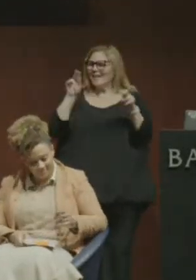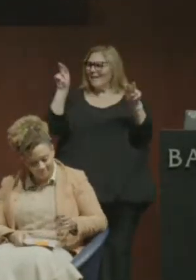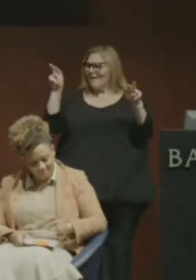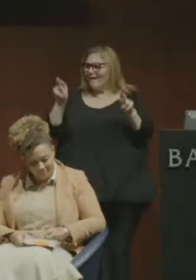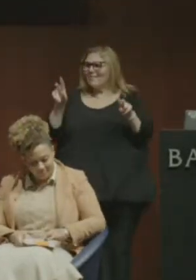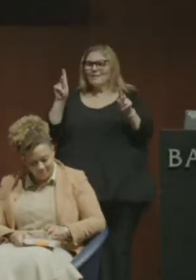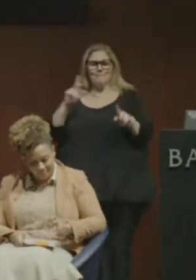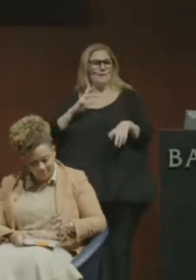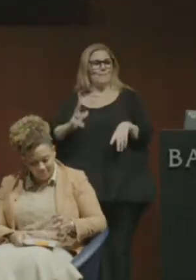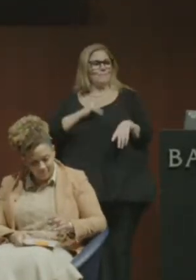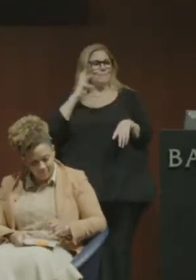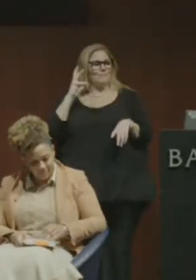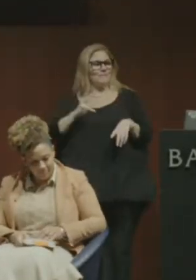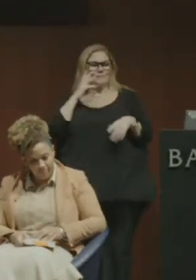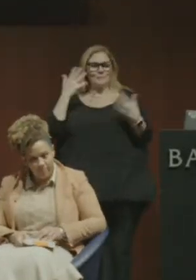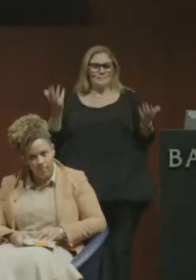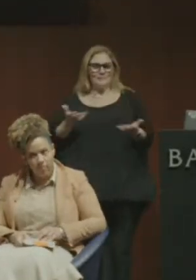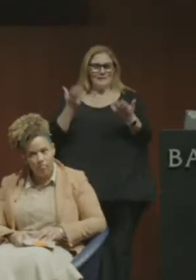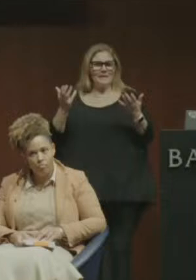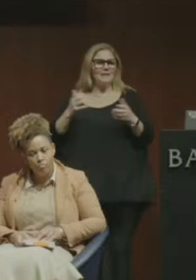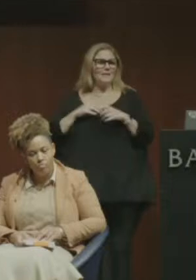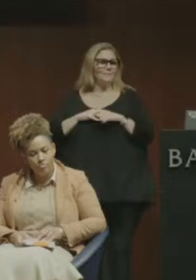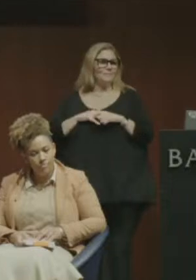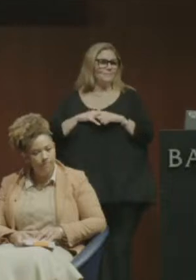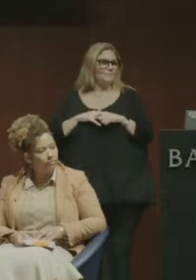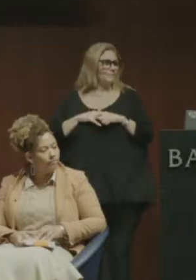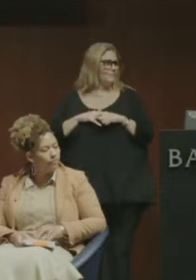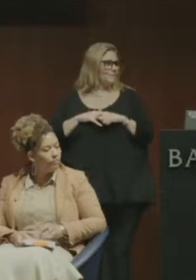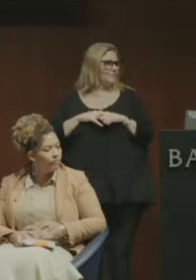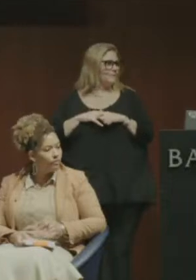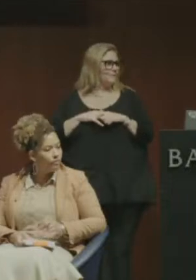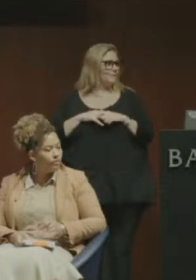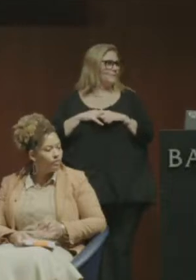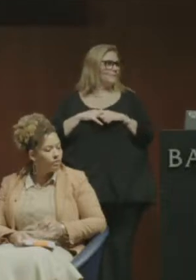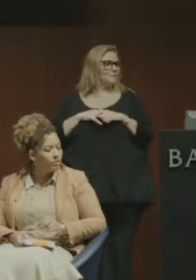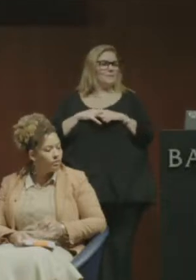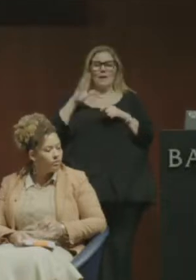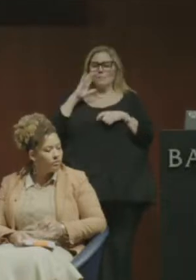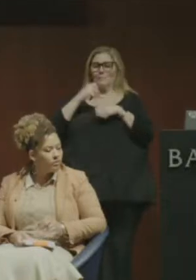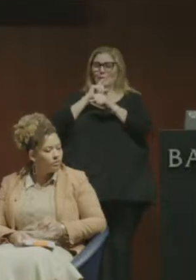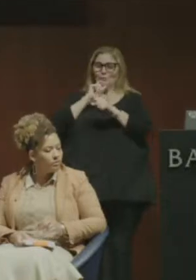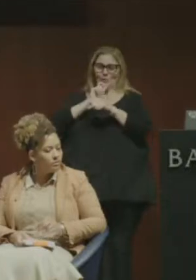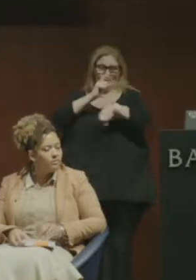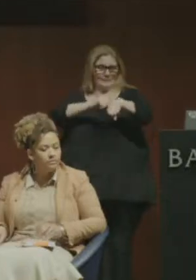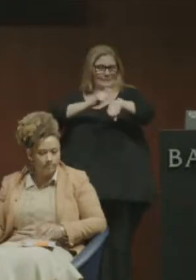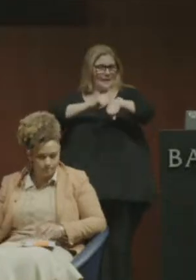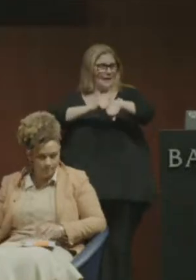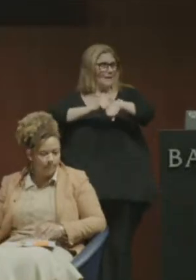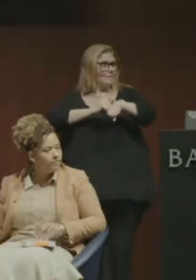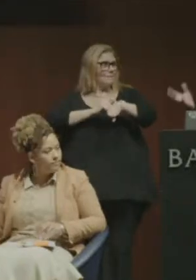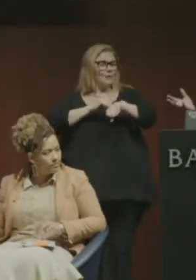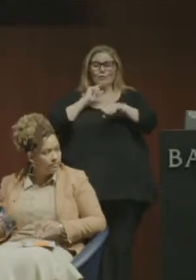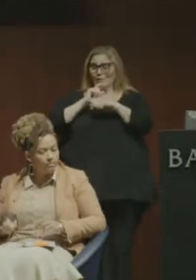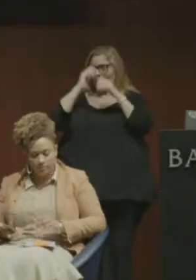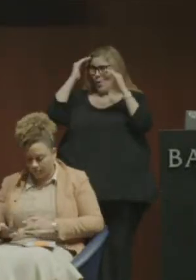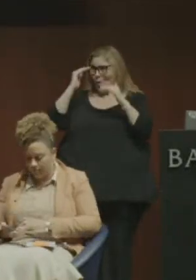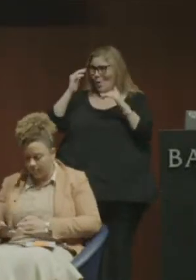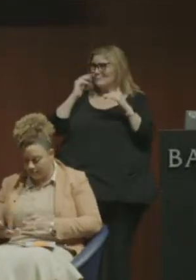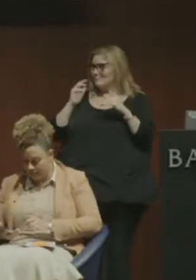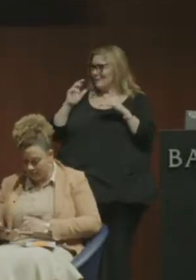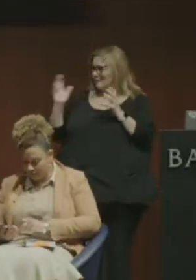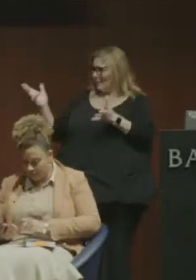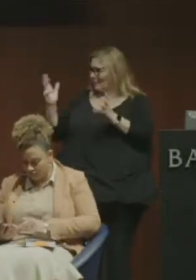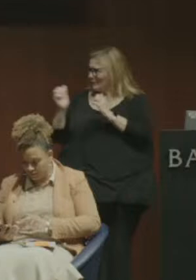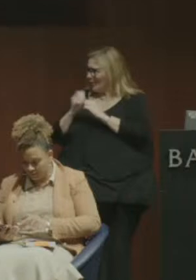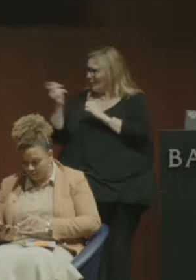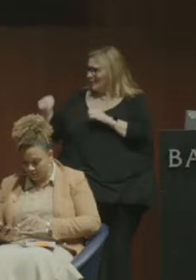absolutely privileged to be here today. I am going to make sure that I keep time because I really hope to be able to be in